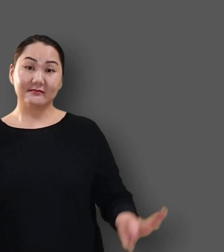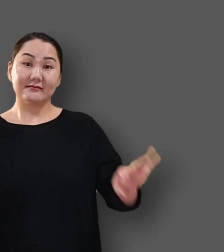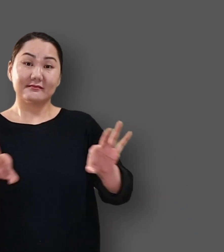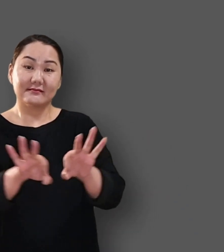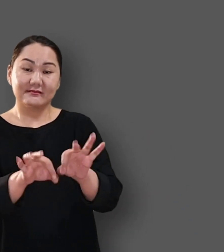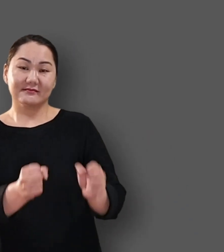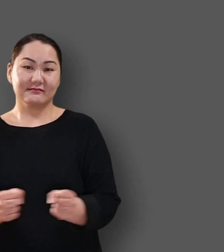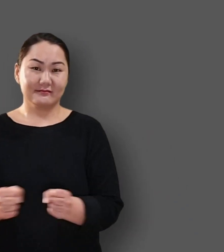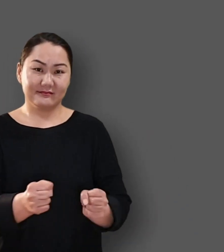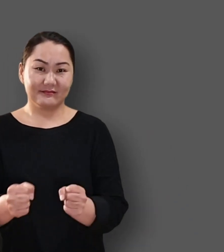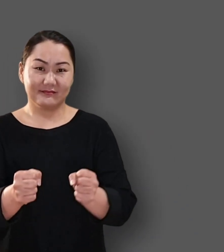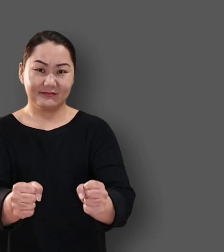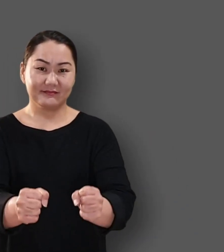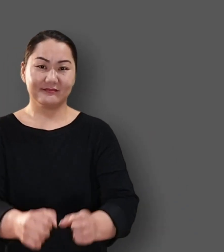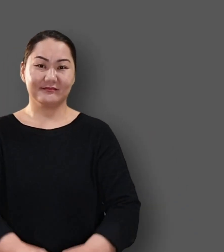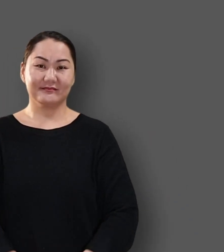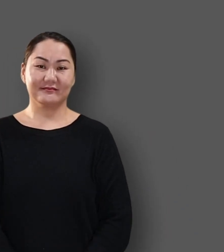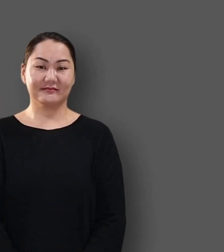Core approaches.